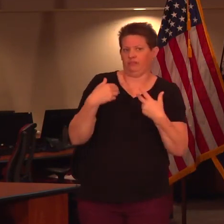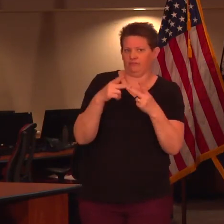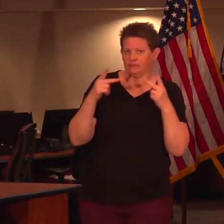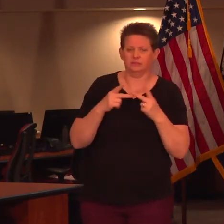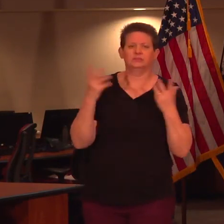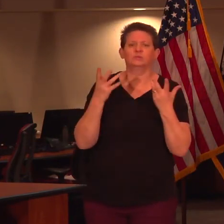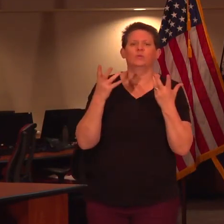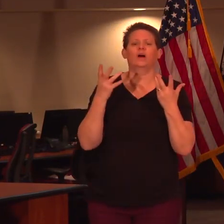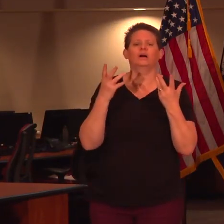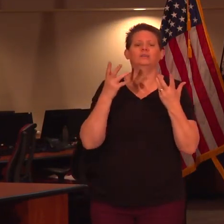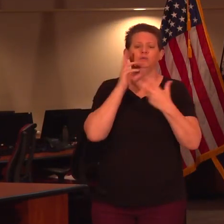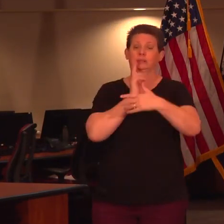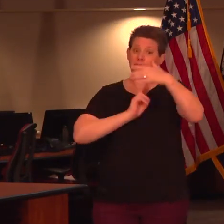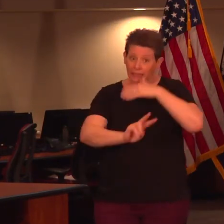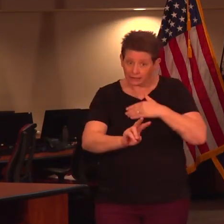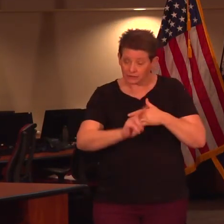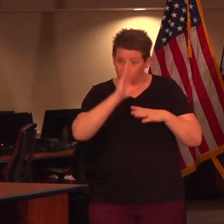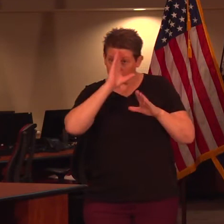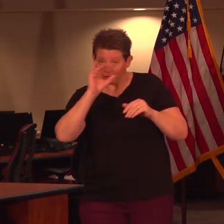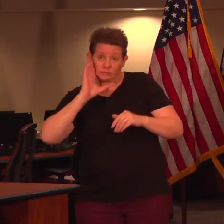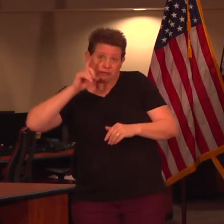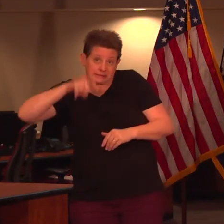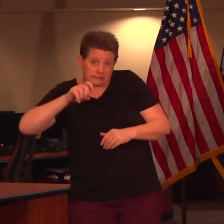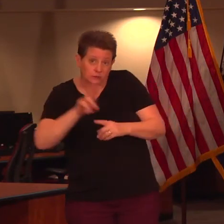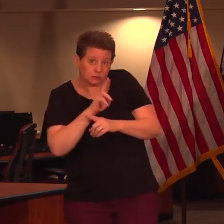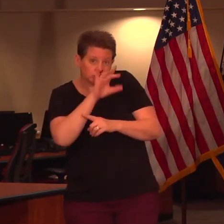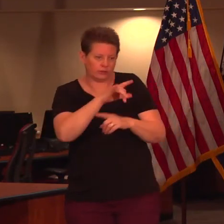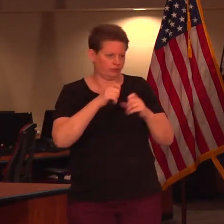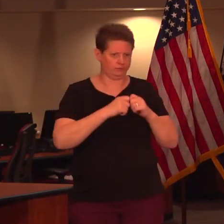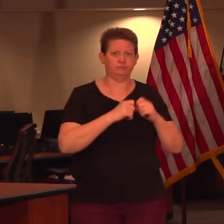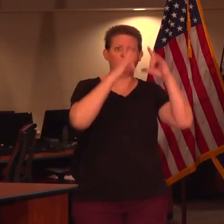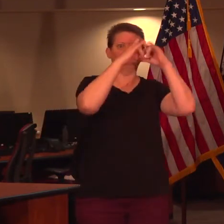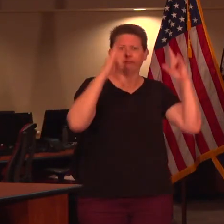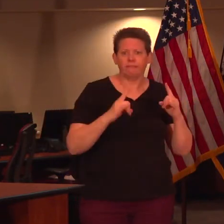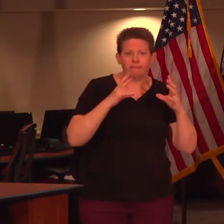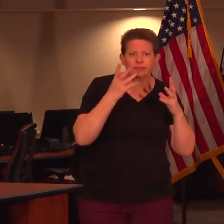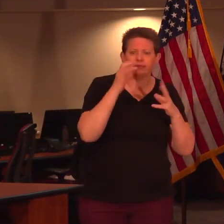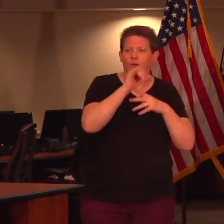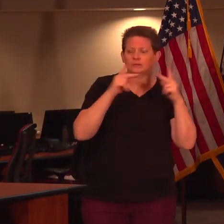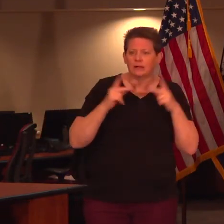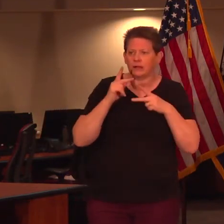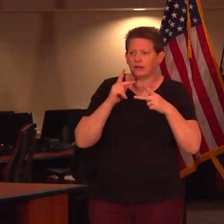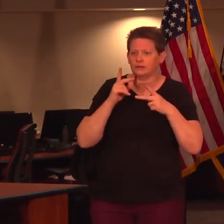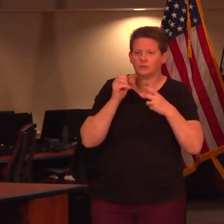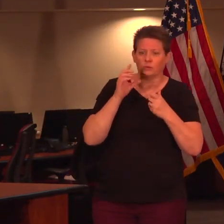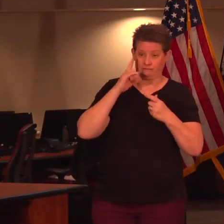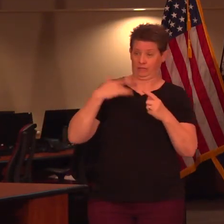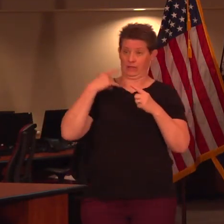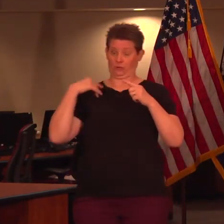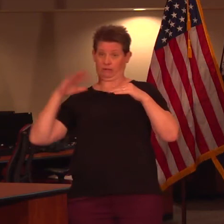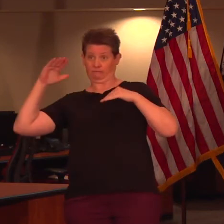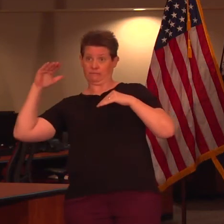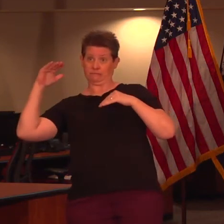What is the expectation now? Are you all expecting to use these hospital tent pop-ups and using these facilities? Or are we thinking that we flattened the curve and